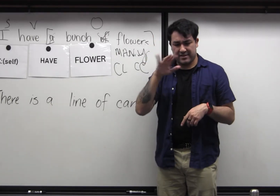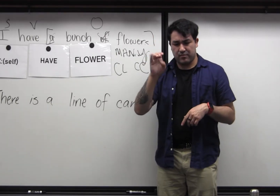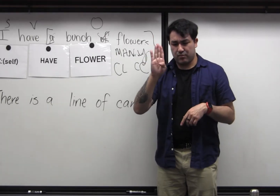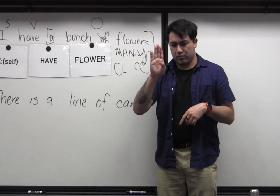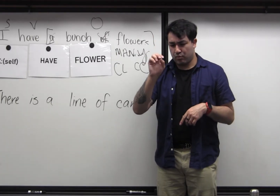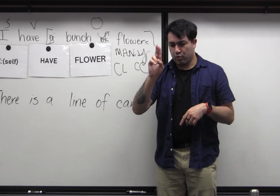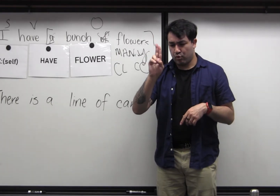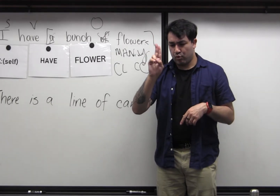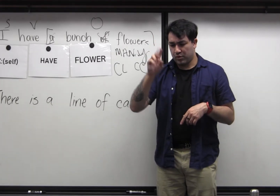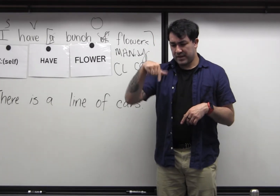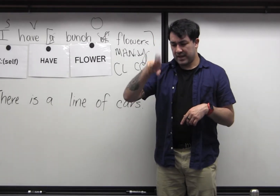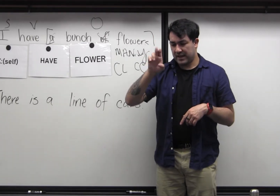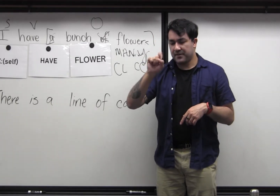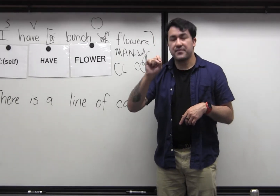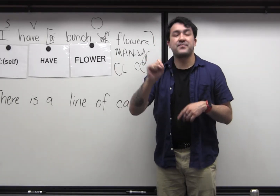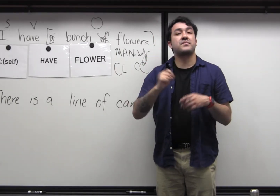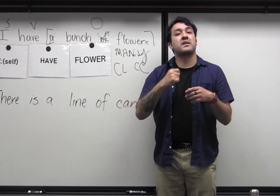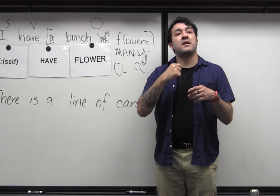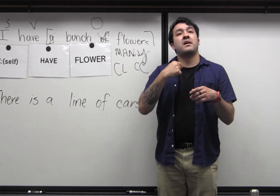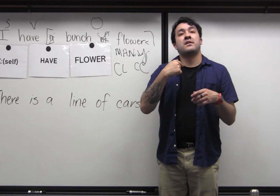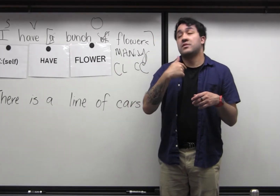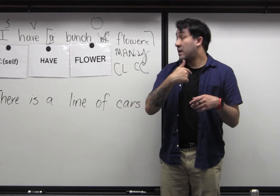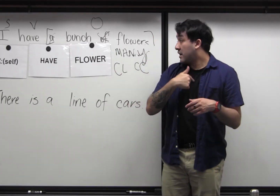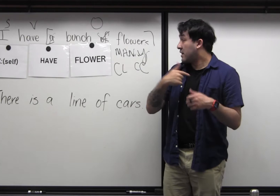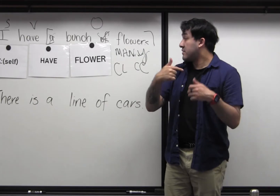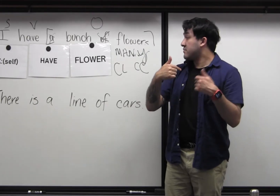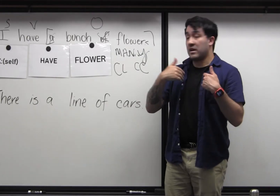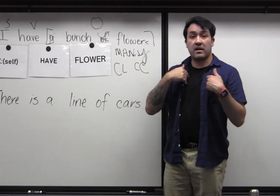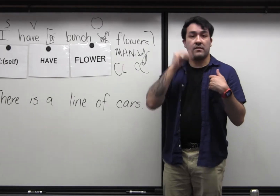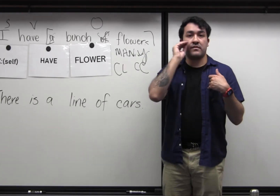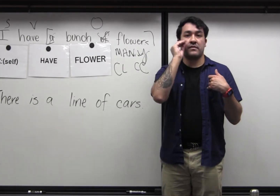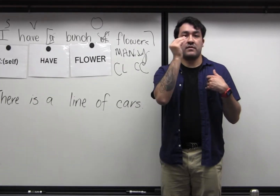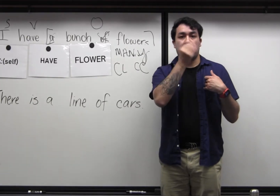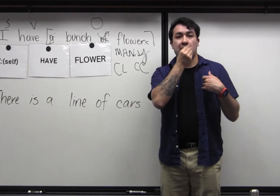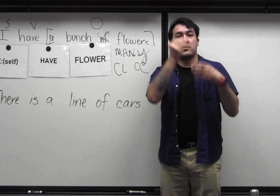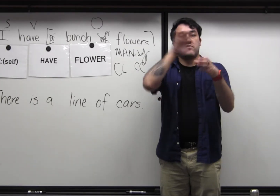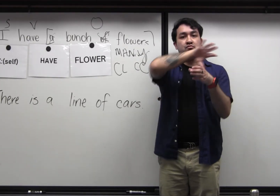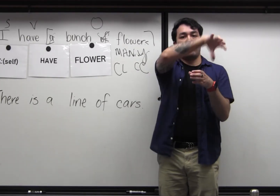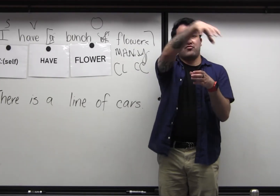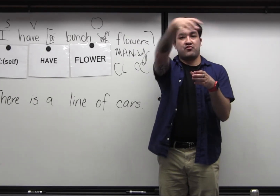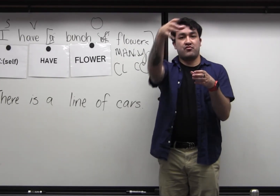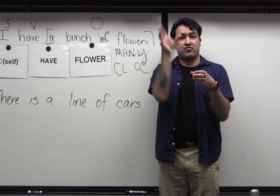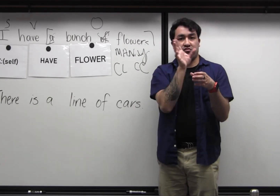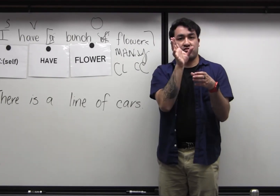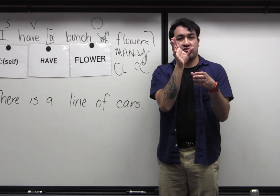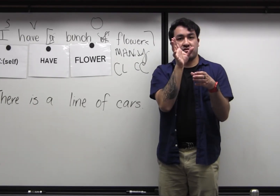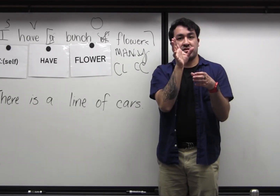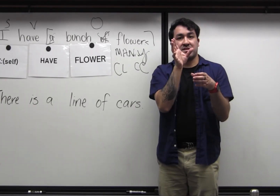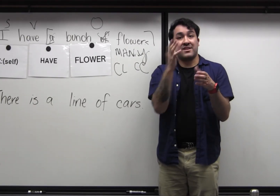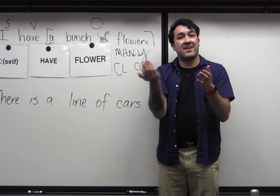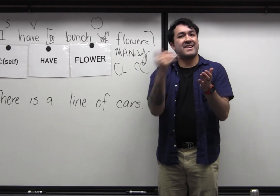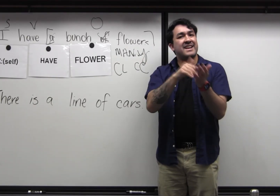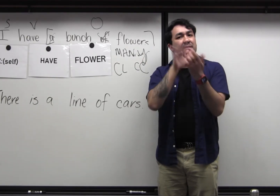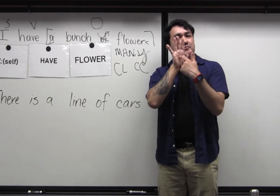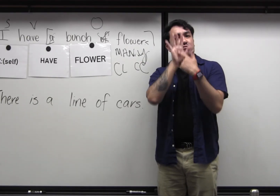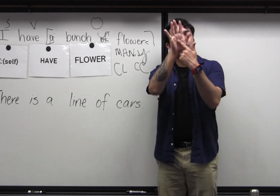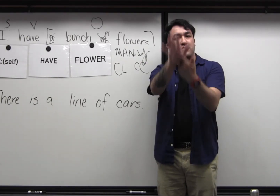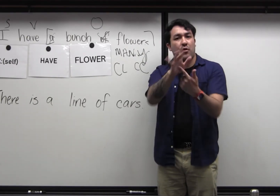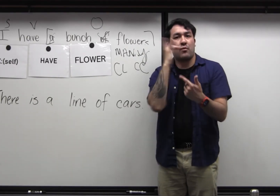like kind of a bouquet, and I hope I'm spelling that correctly, a bouquet of flowers. So I'm showing you this bouquet of flowers that looks like